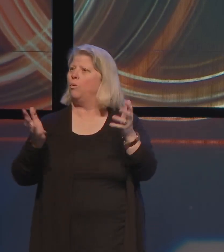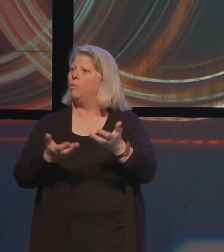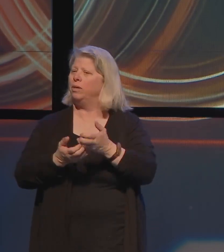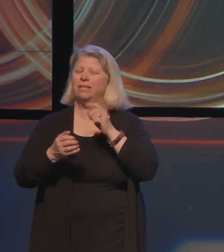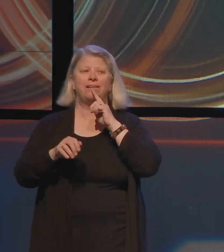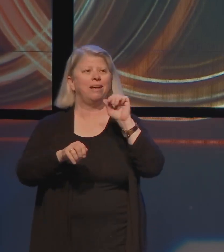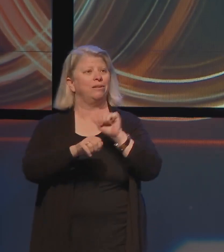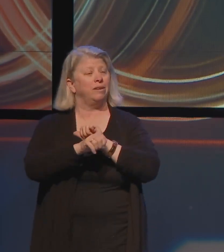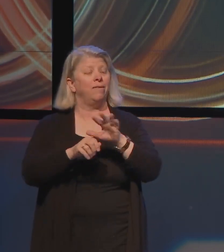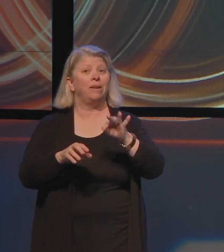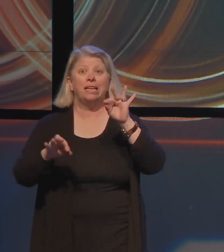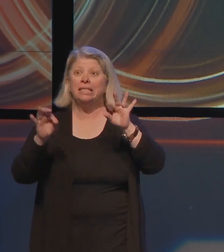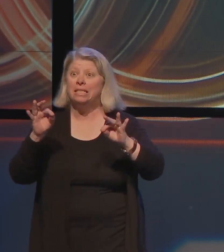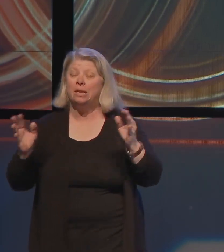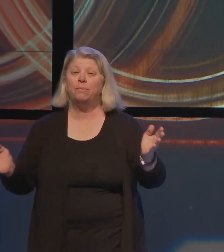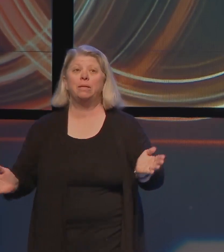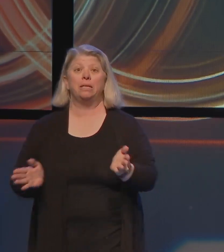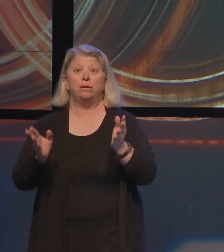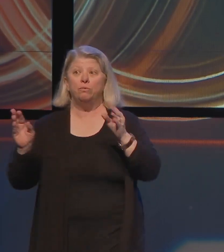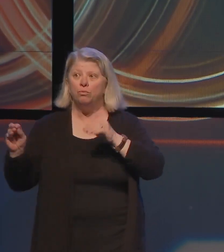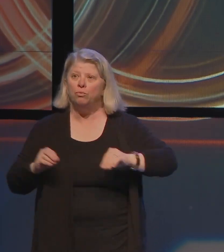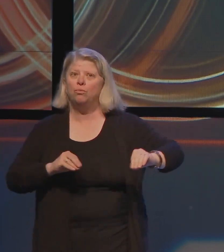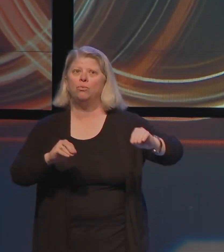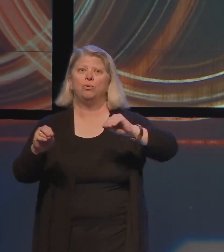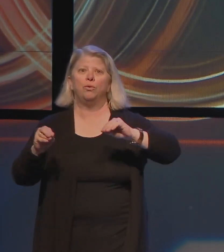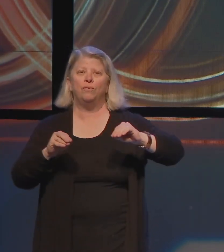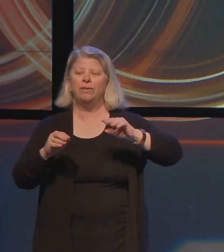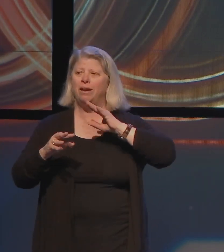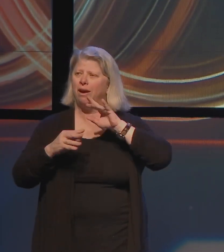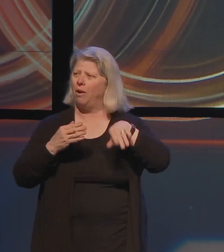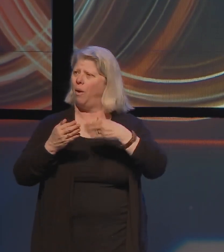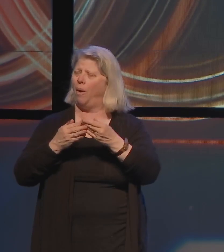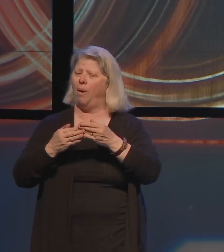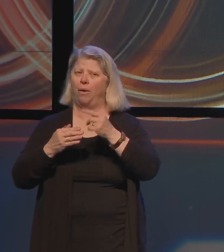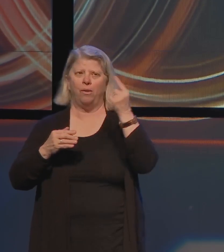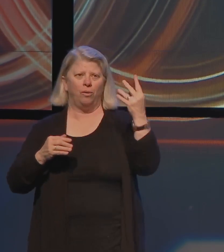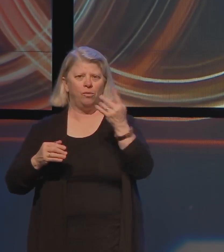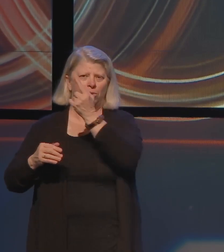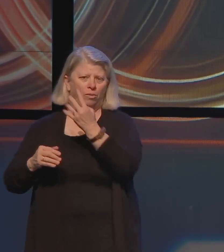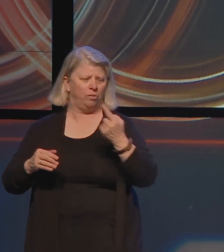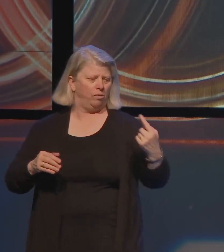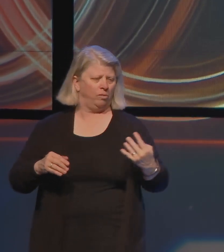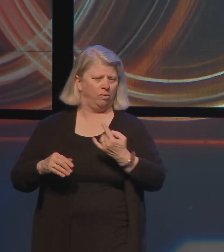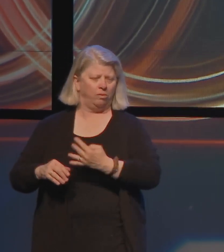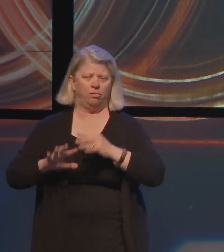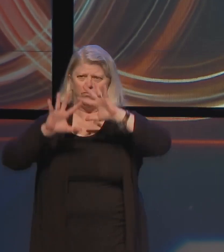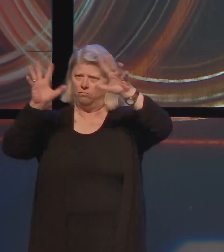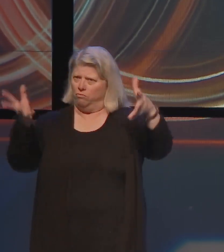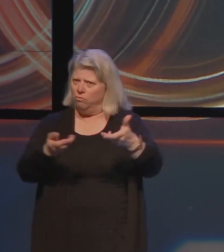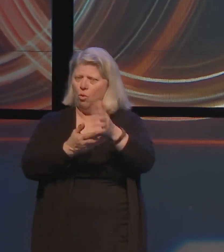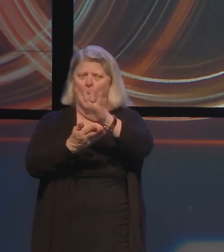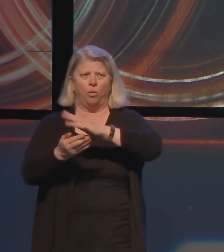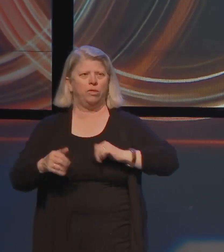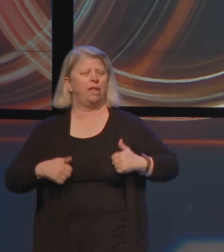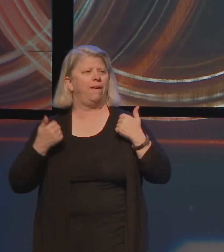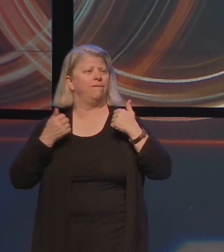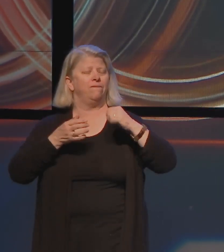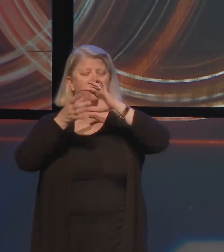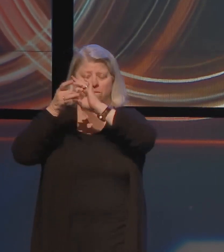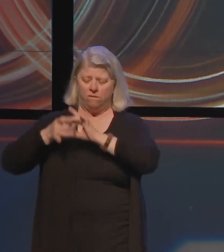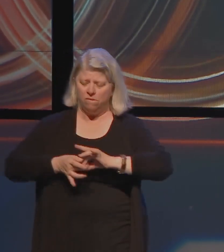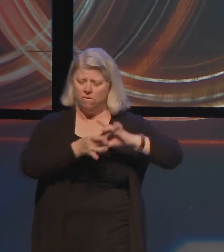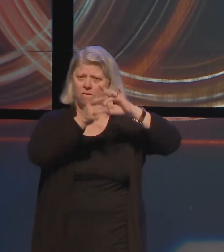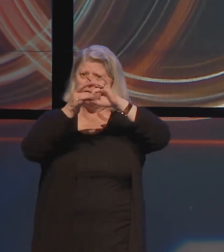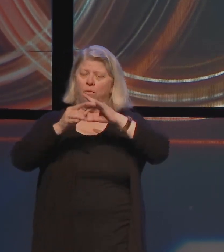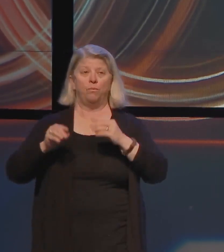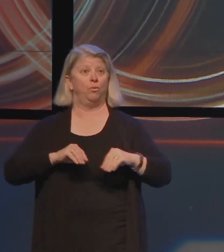can actually find something that will get you moving, that can speak to all these quadrants of your life. And it's movement. And I